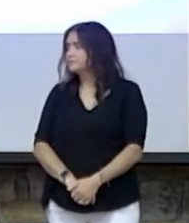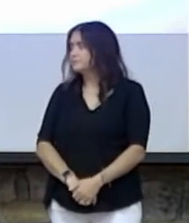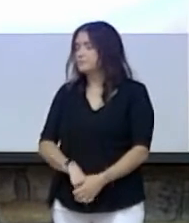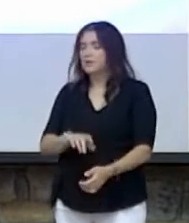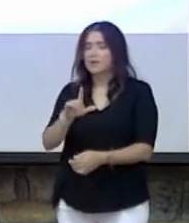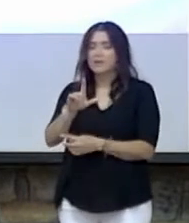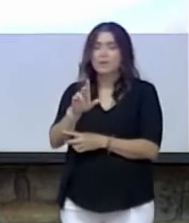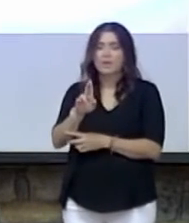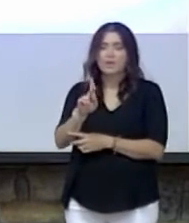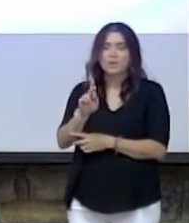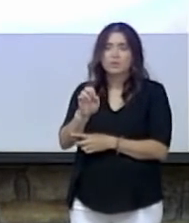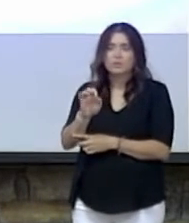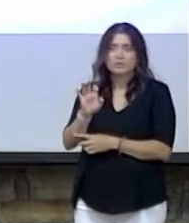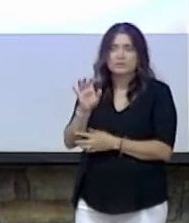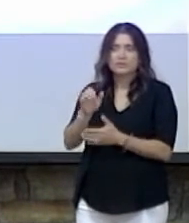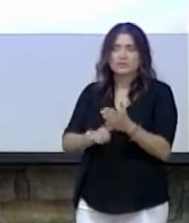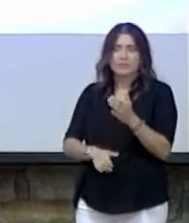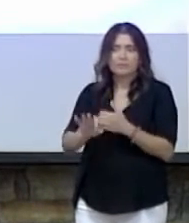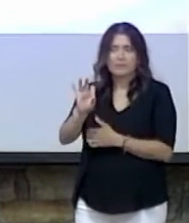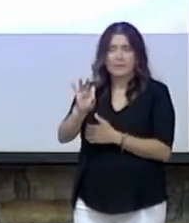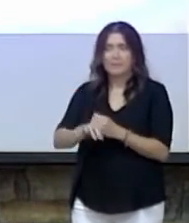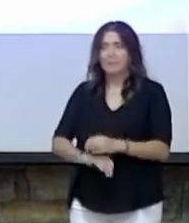Luke chapter